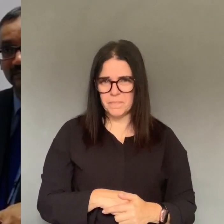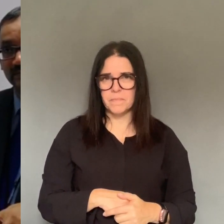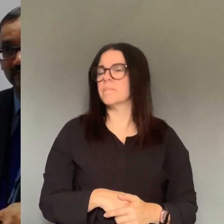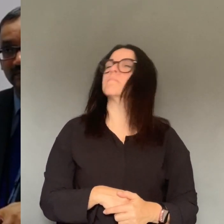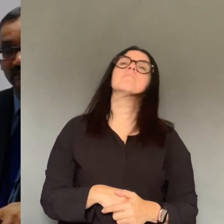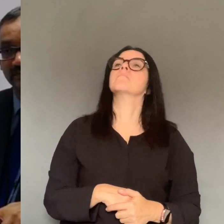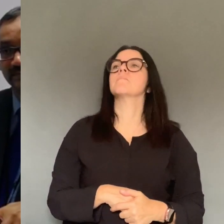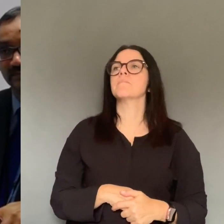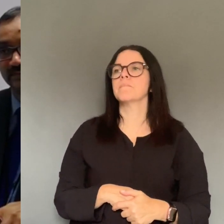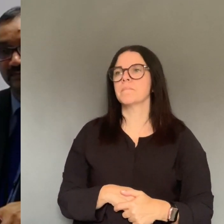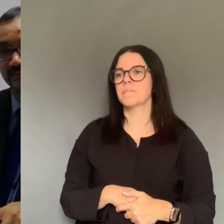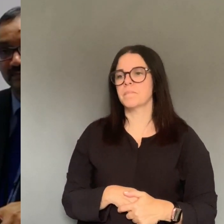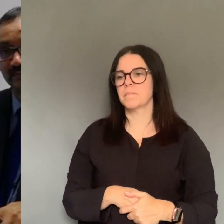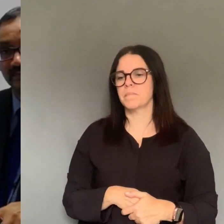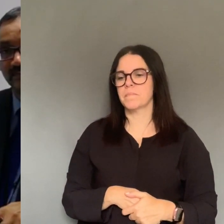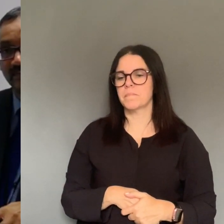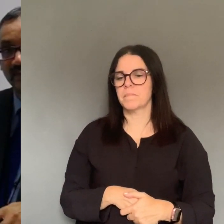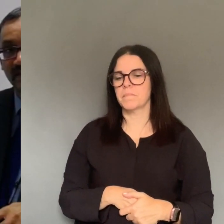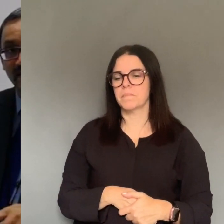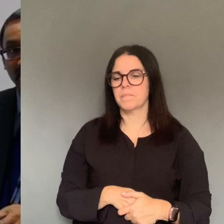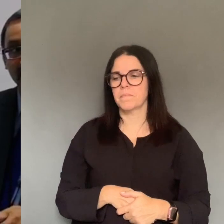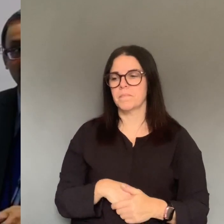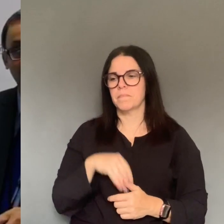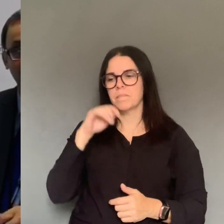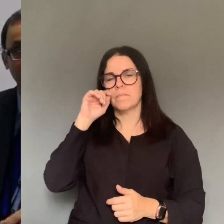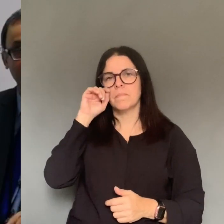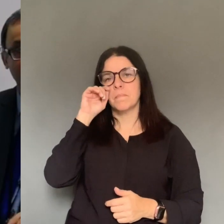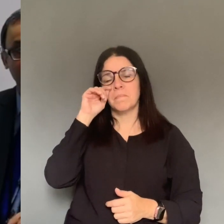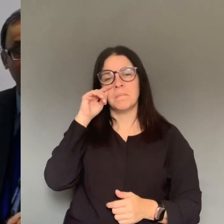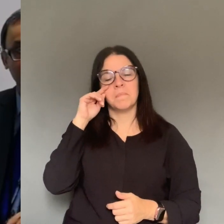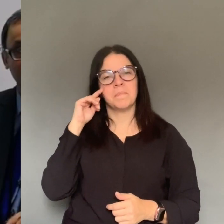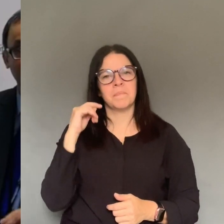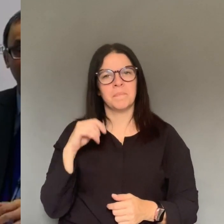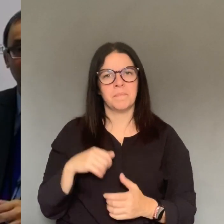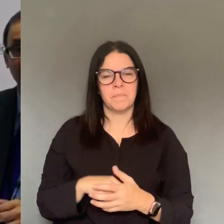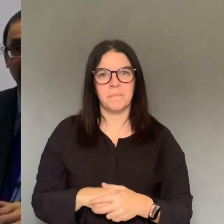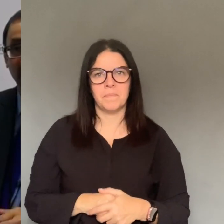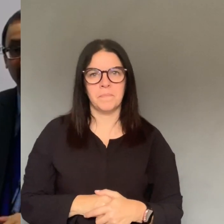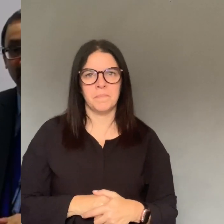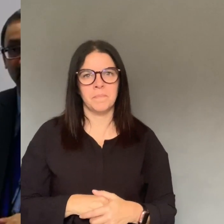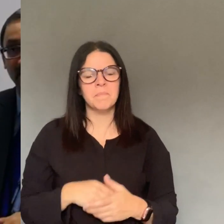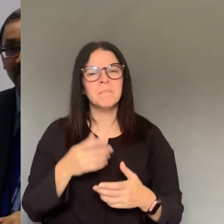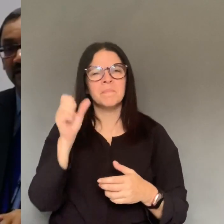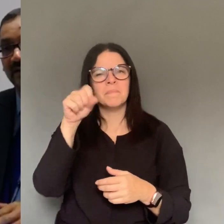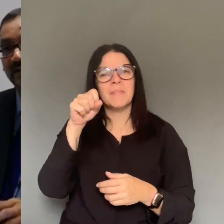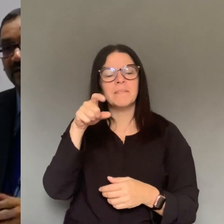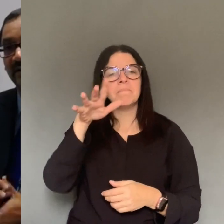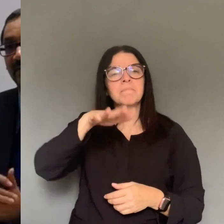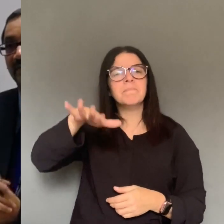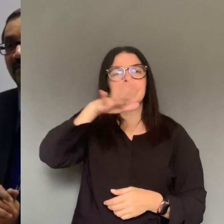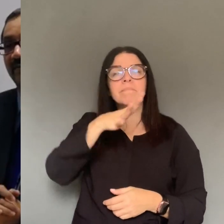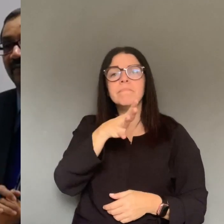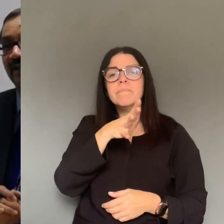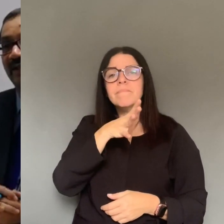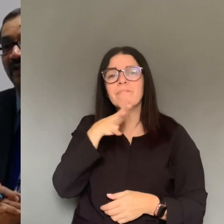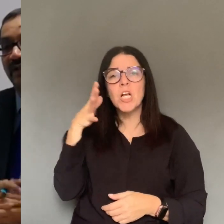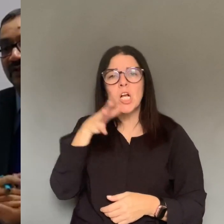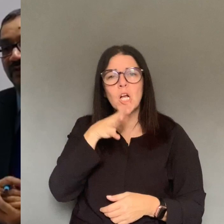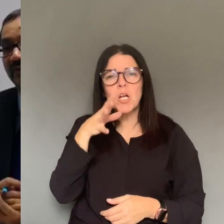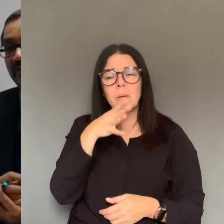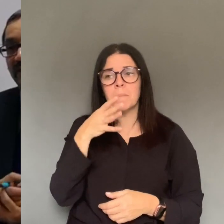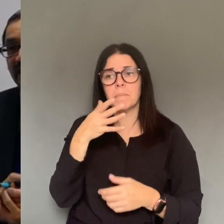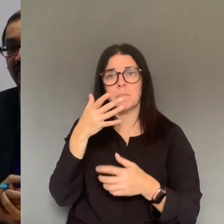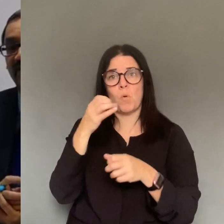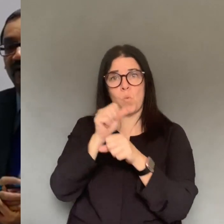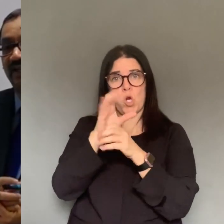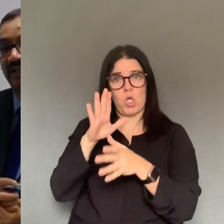migrant workers start coming into the farms? What kind of relationship are you working with the farms out there, and what's being done? So